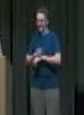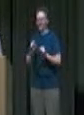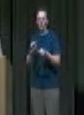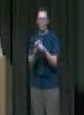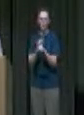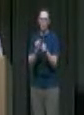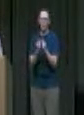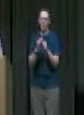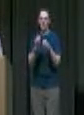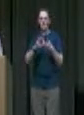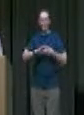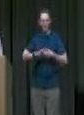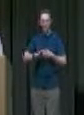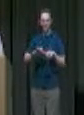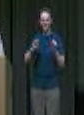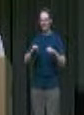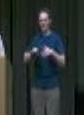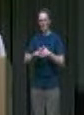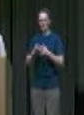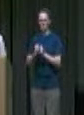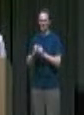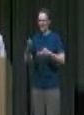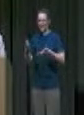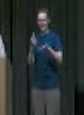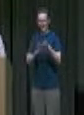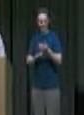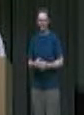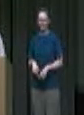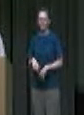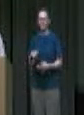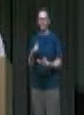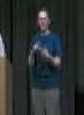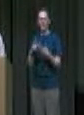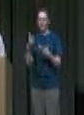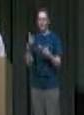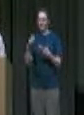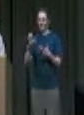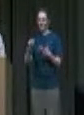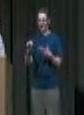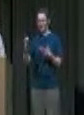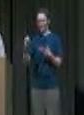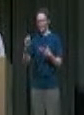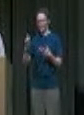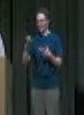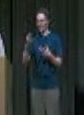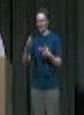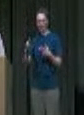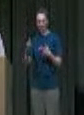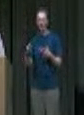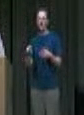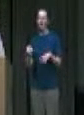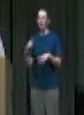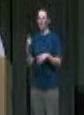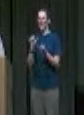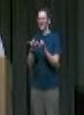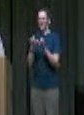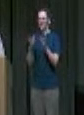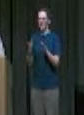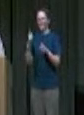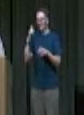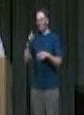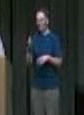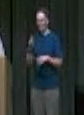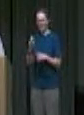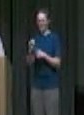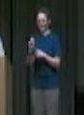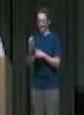partners and get to the signing. And Glenn Maxiner is the one of the engineers for the